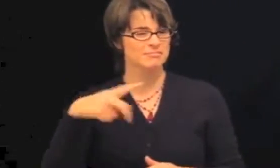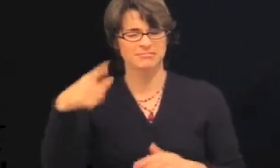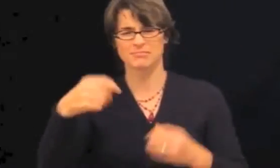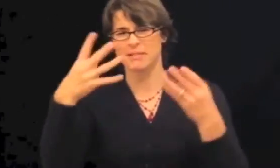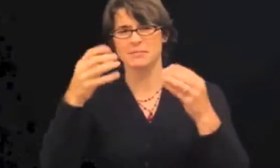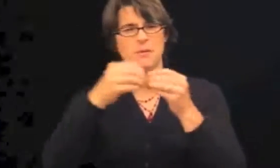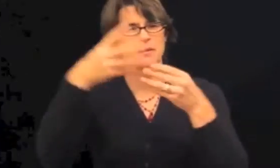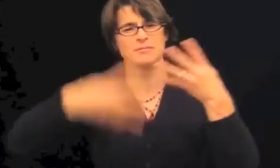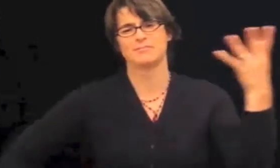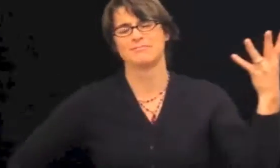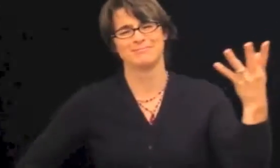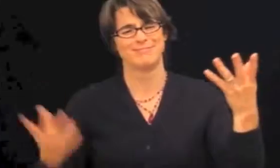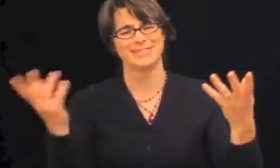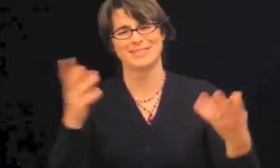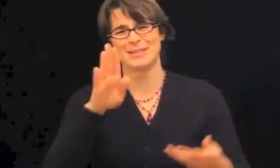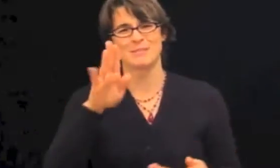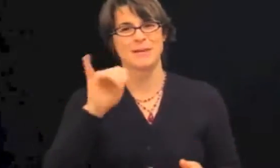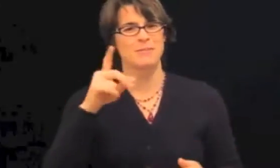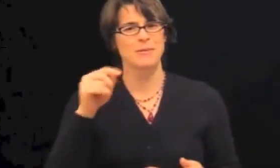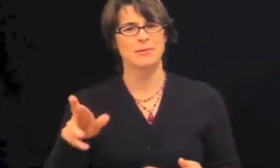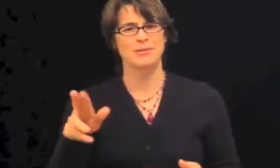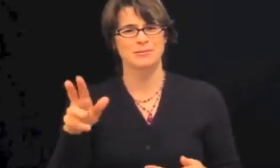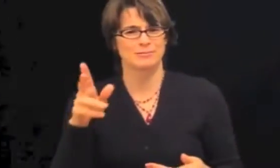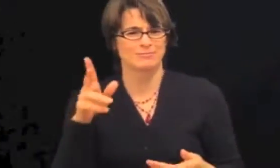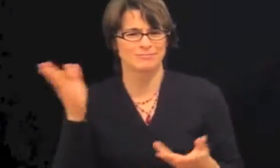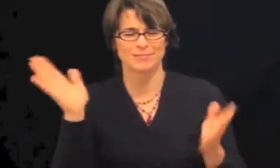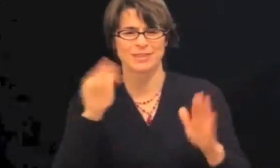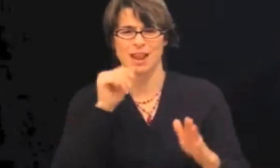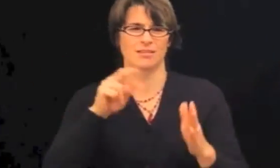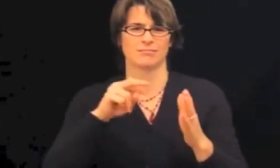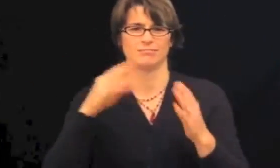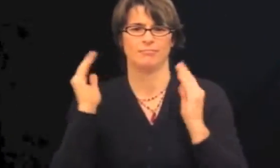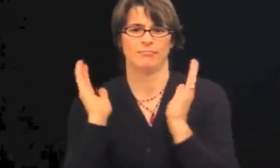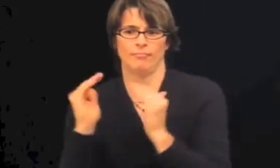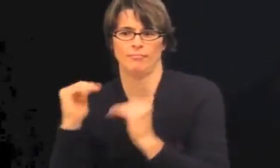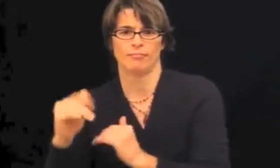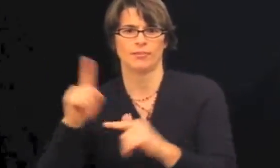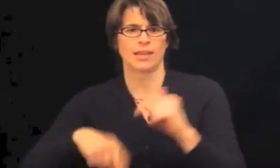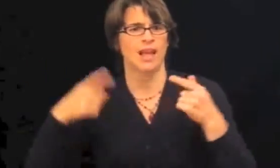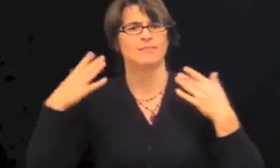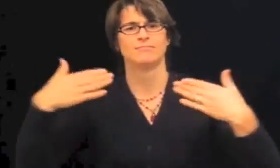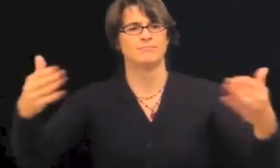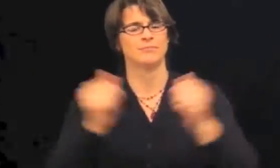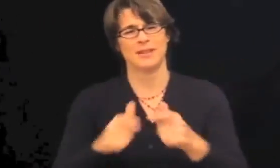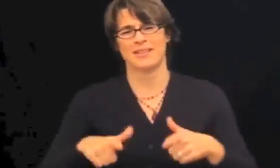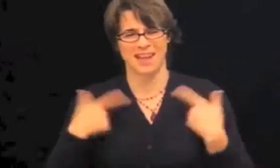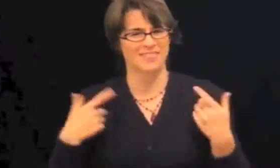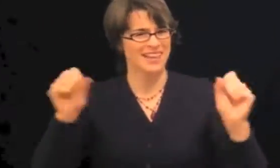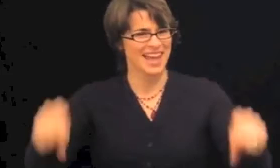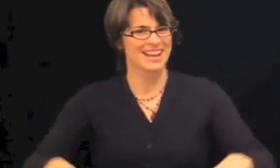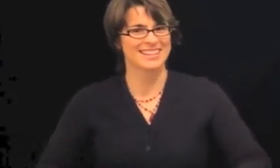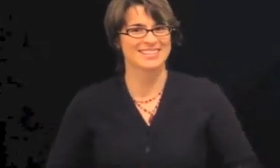Buzz Aldrin, many more. There's a long list of people with bipolar disorder. outer barrier you what